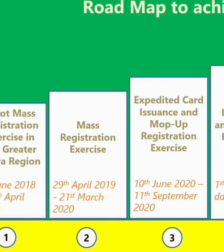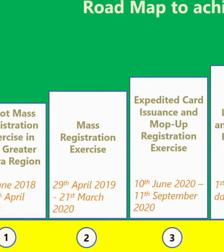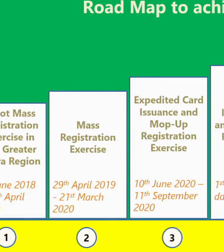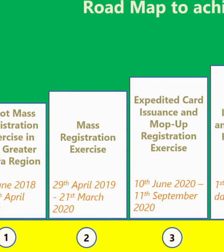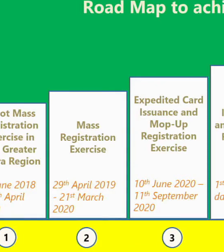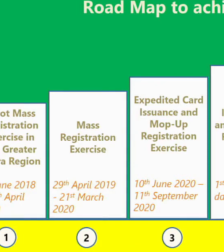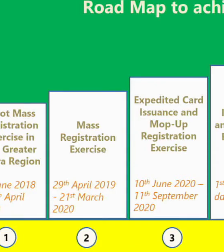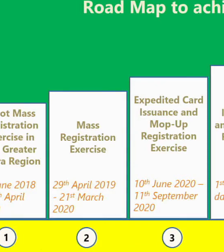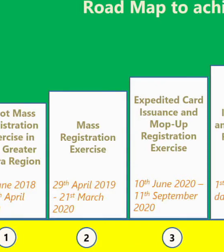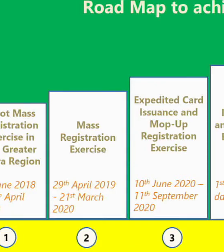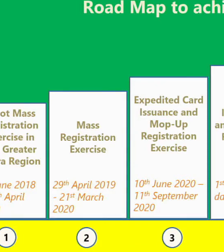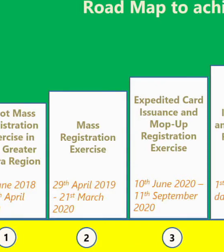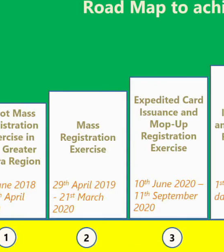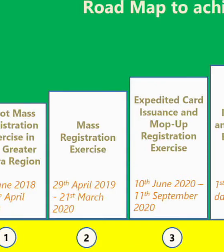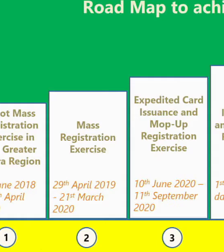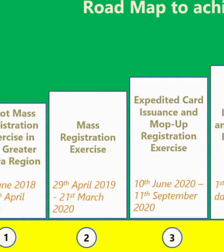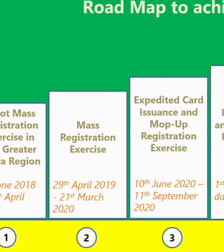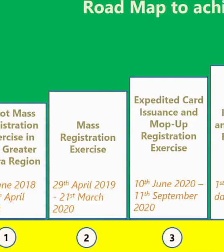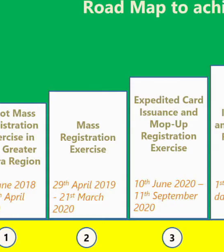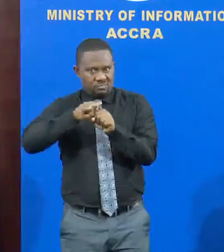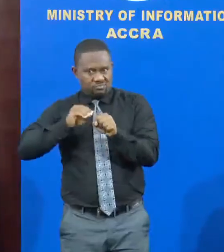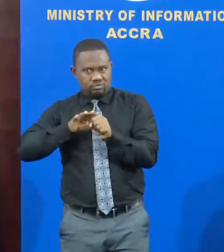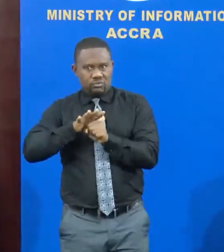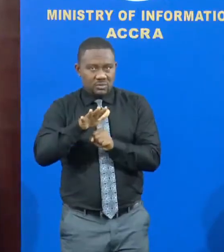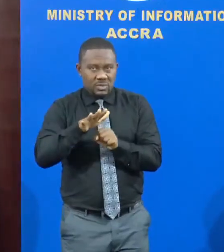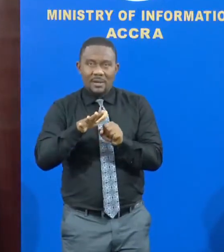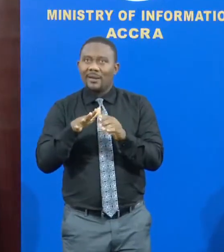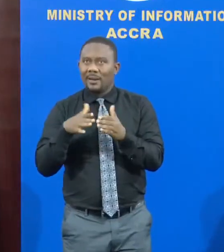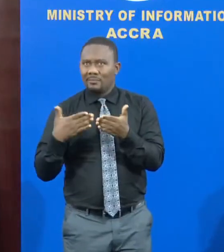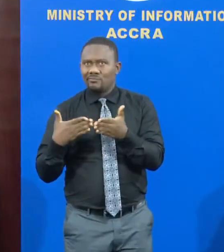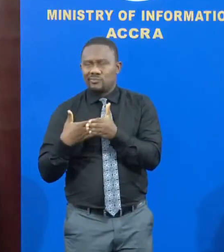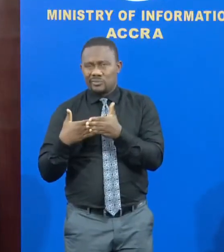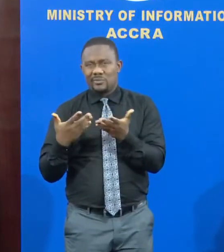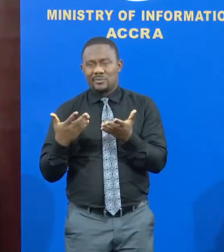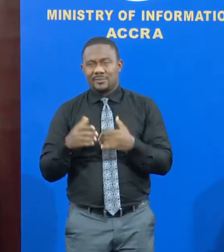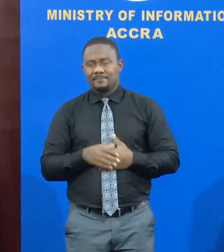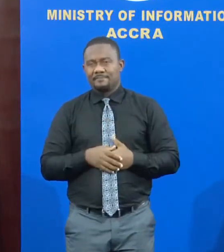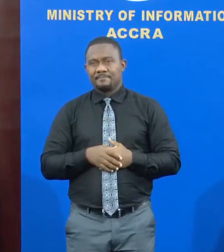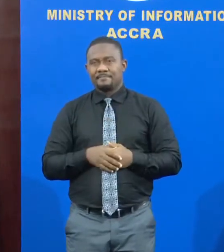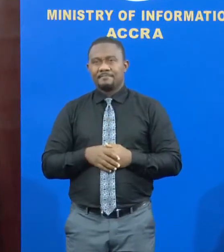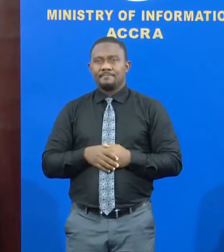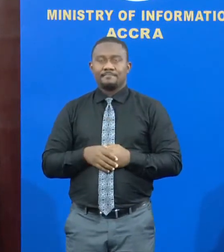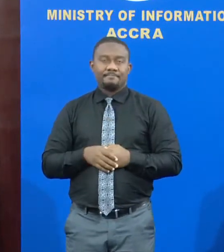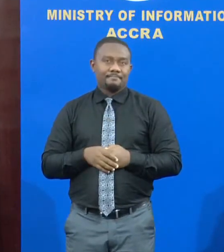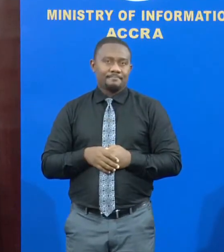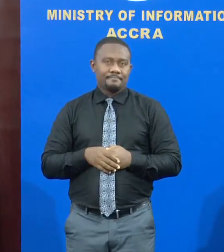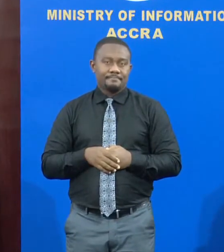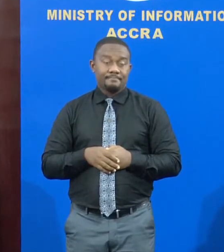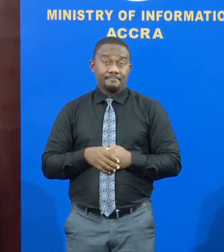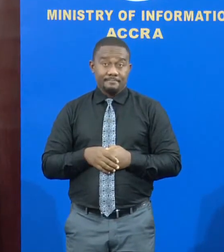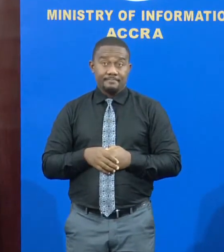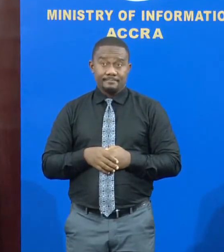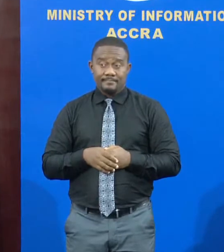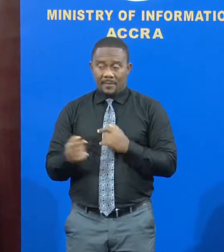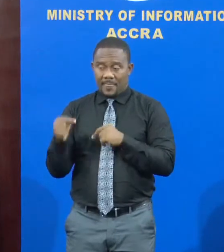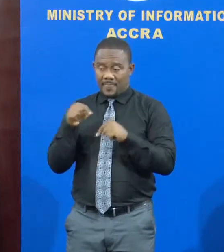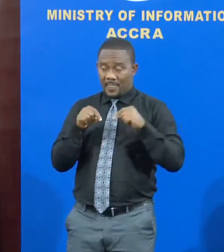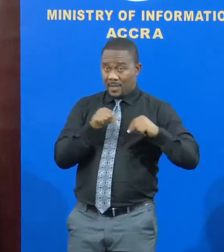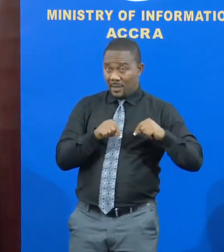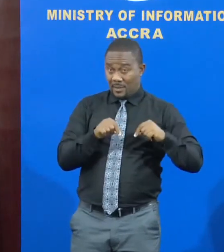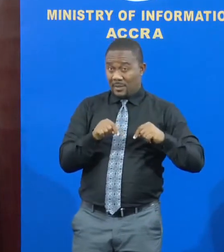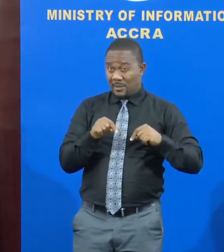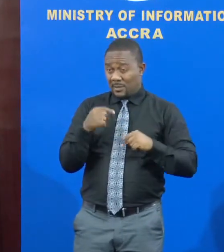say, when the COVID-19 pandemic struck. We subsequently went back to the field on the 10th